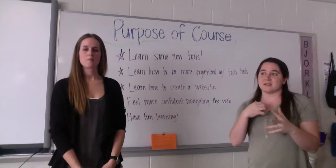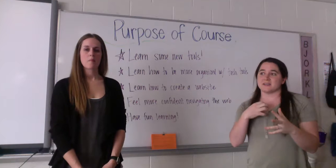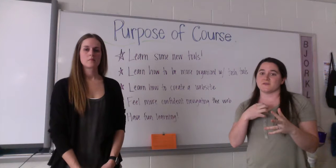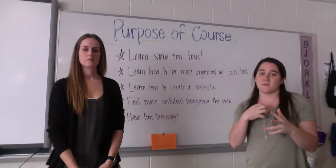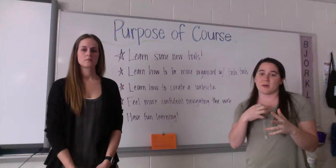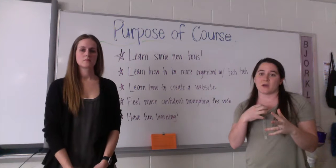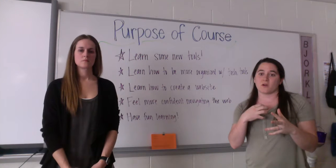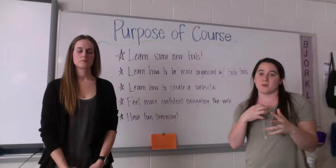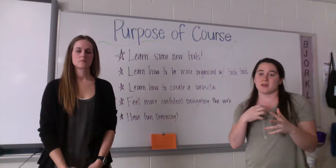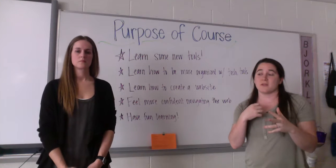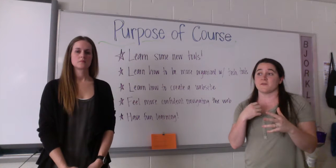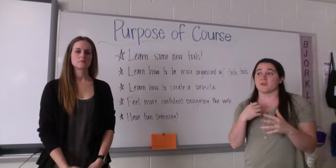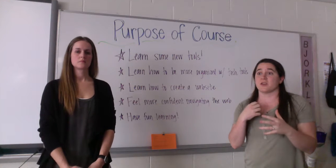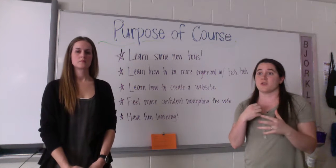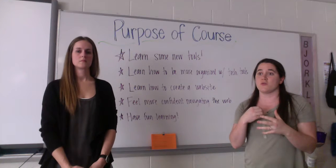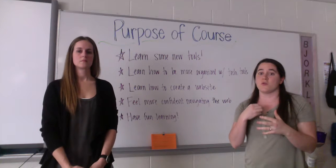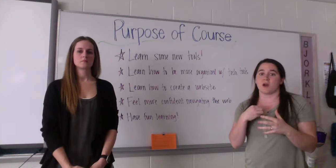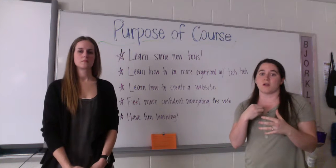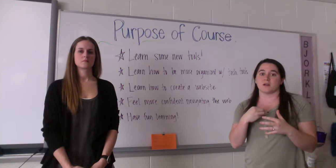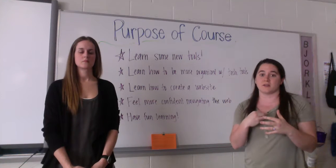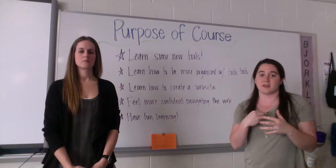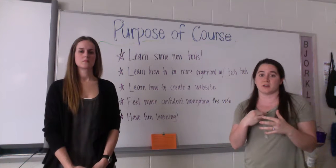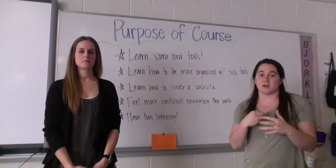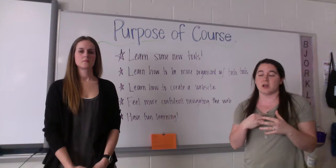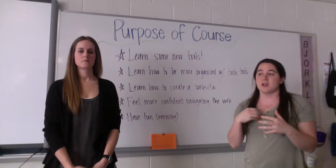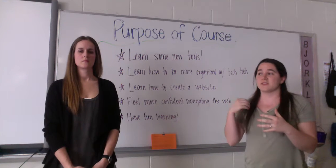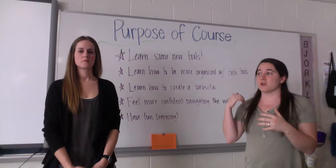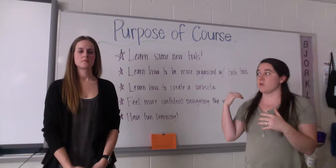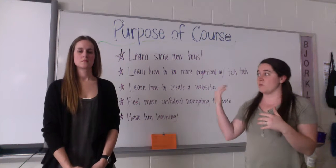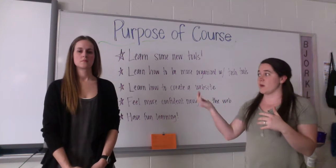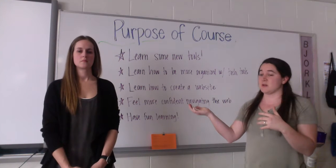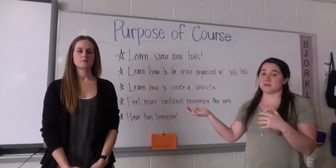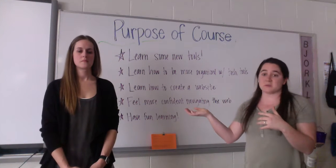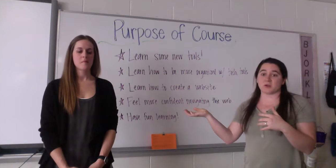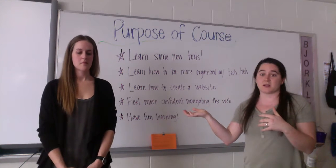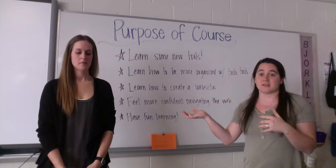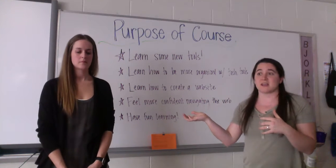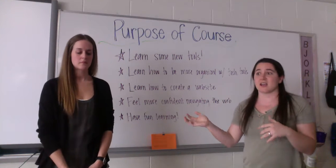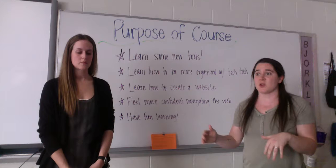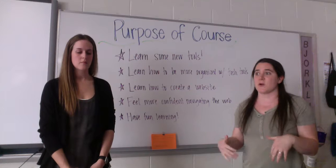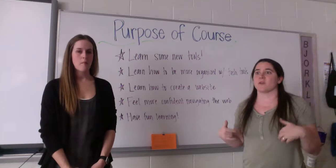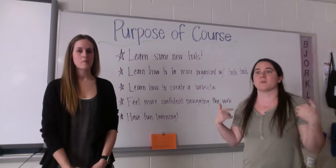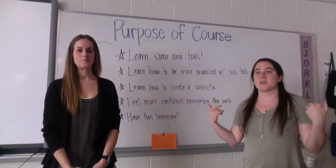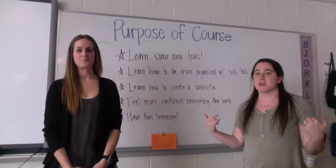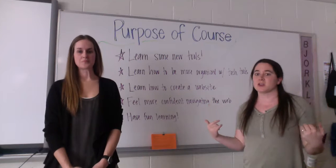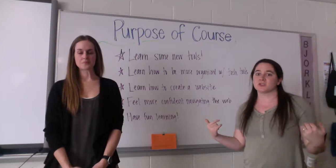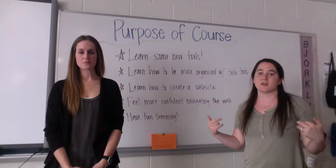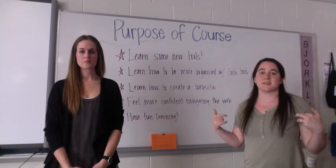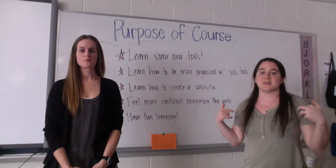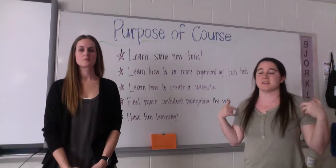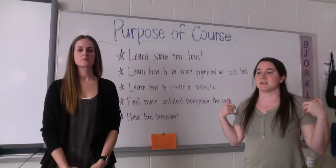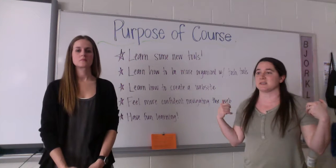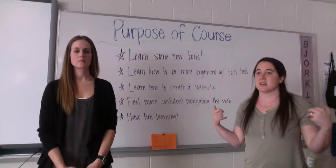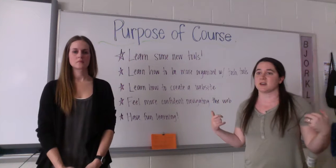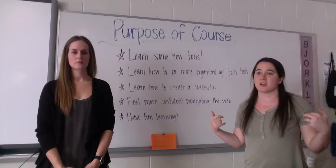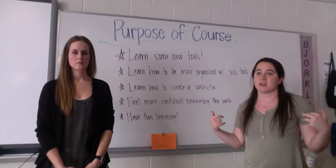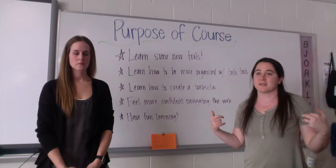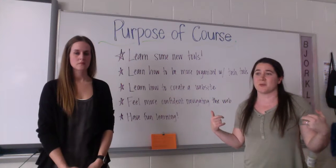sense of empowerment and feel like you are a leader. So when Miss Bjorklund's talking about making good choices and setting a good